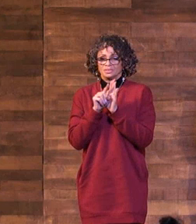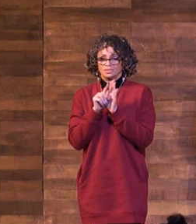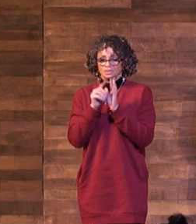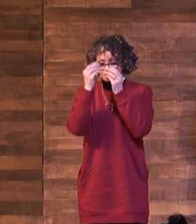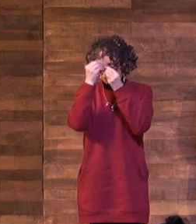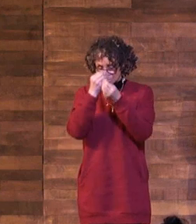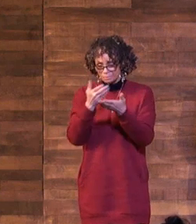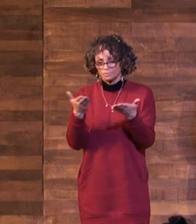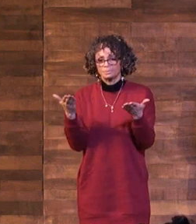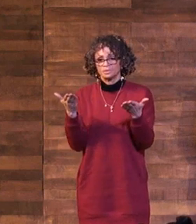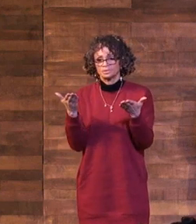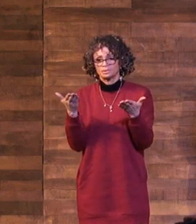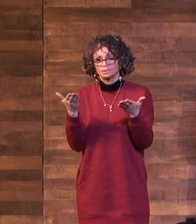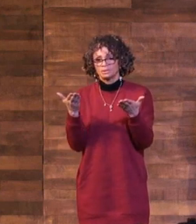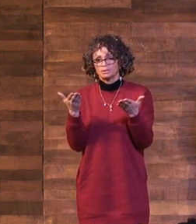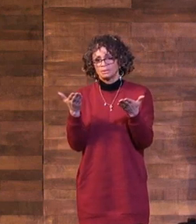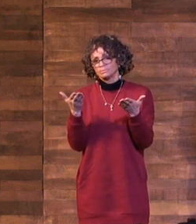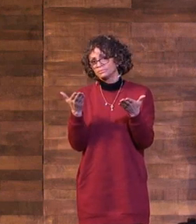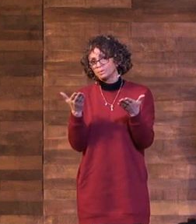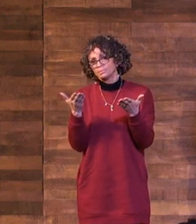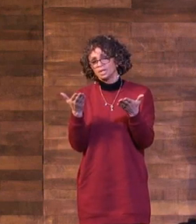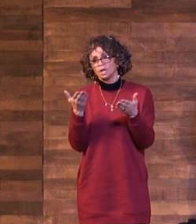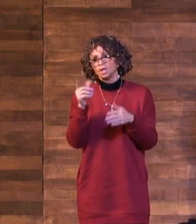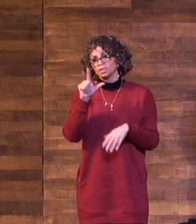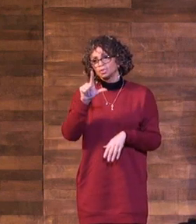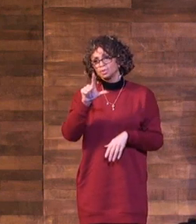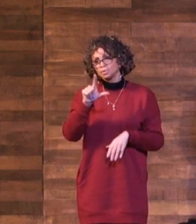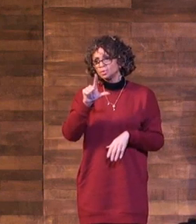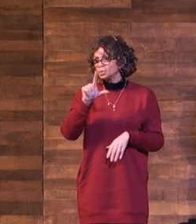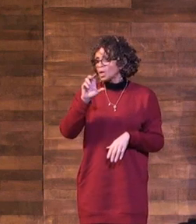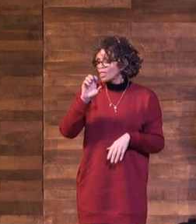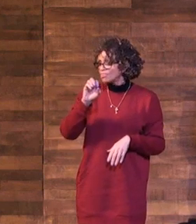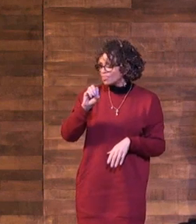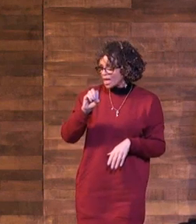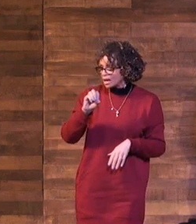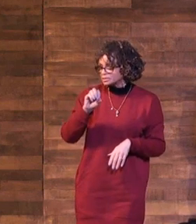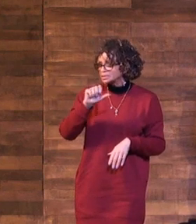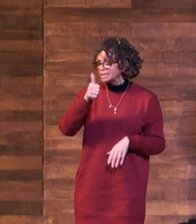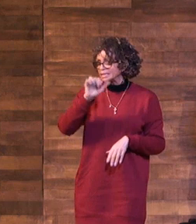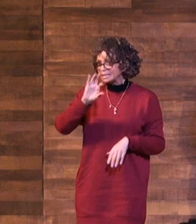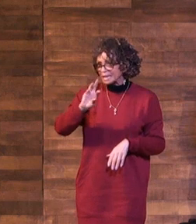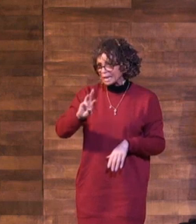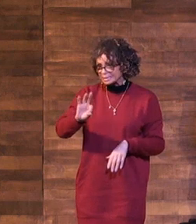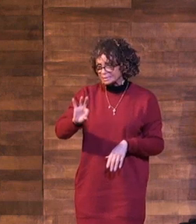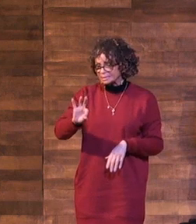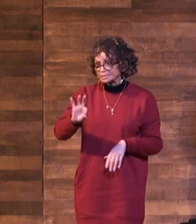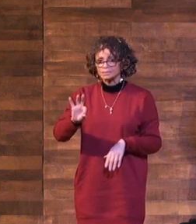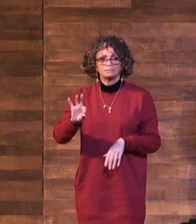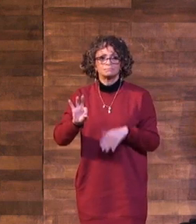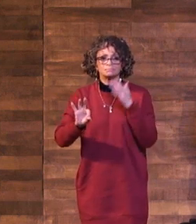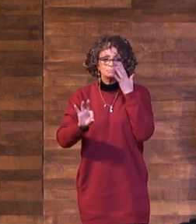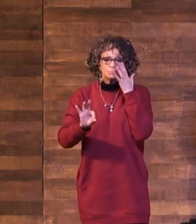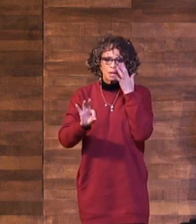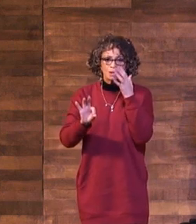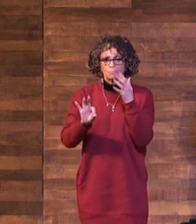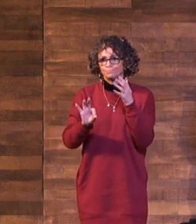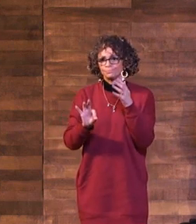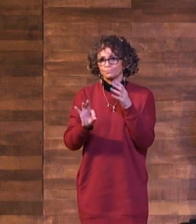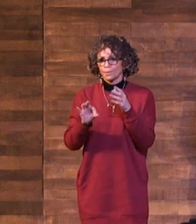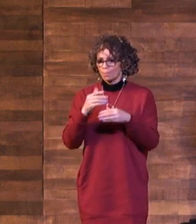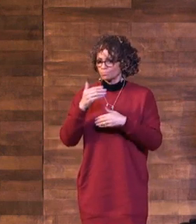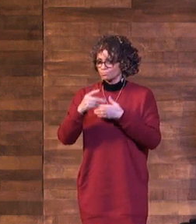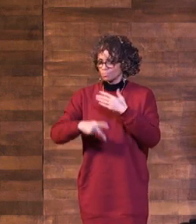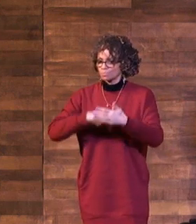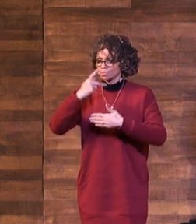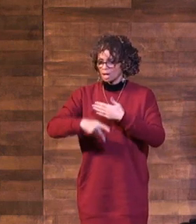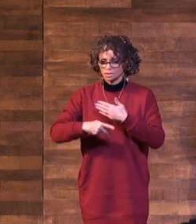update on the 2019 budget. As you've already seen this year, our theme of All In